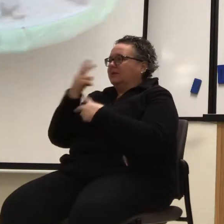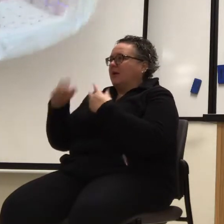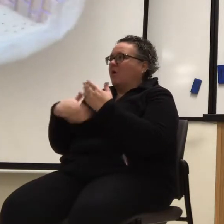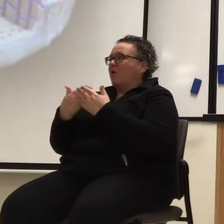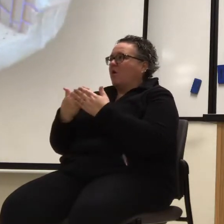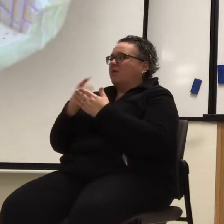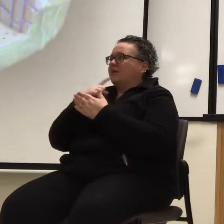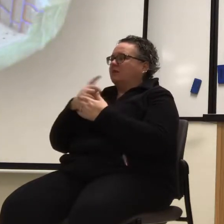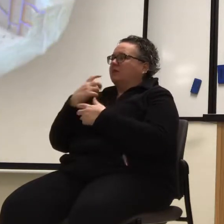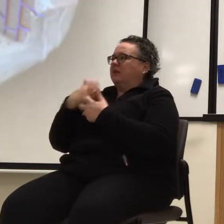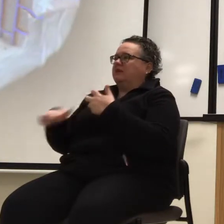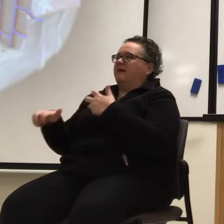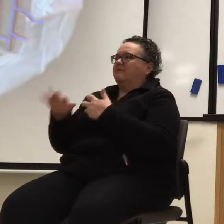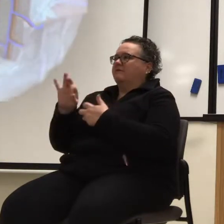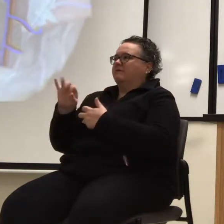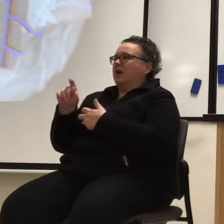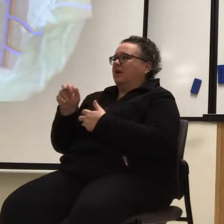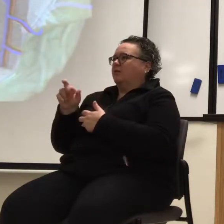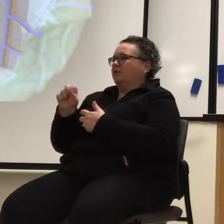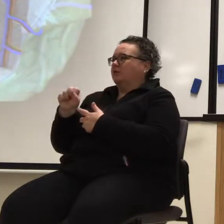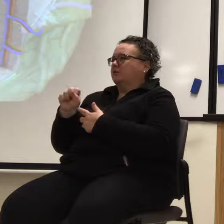fibers.